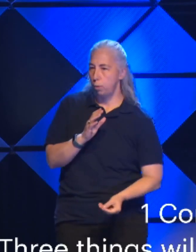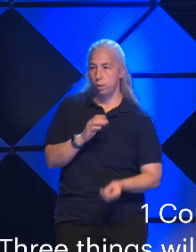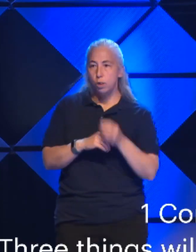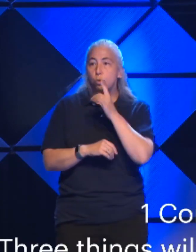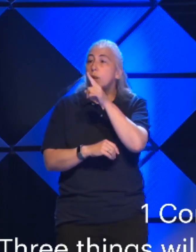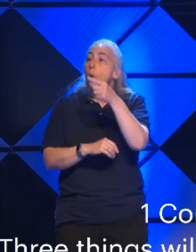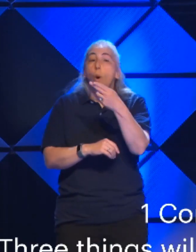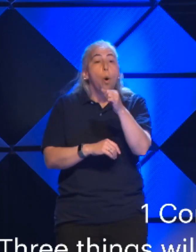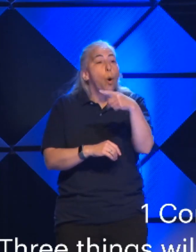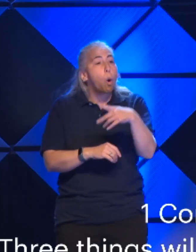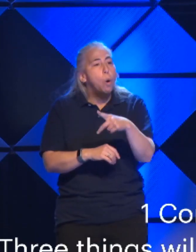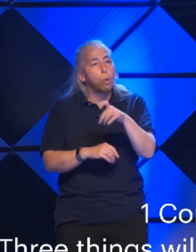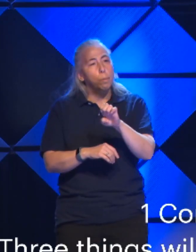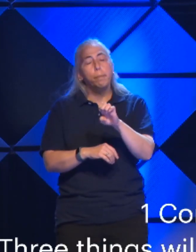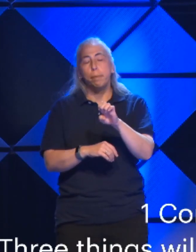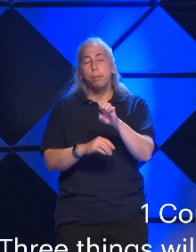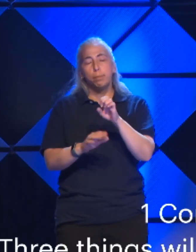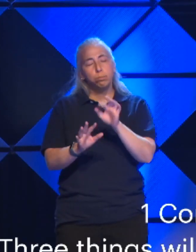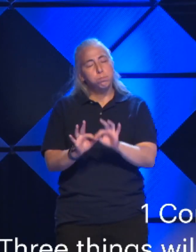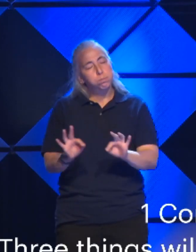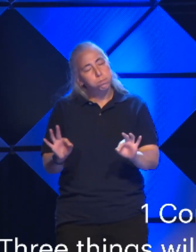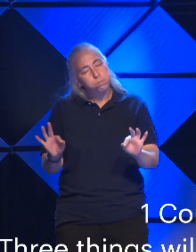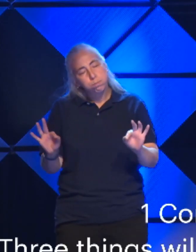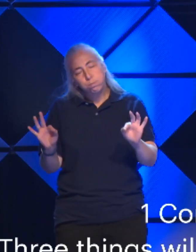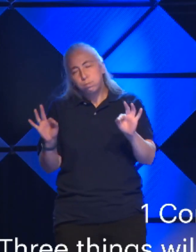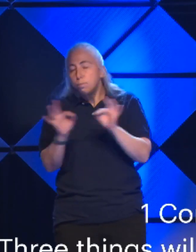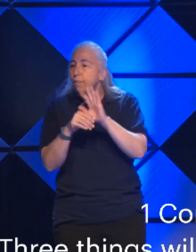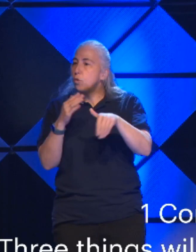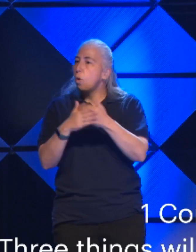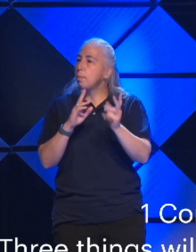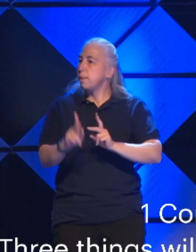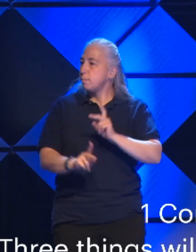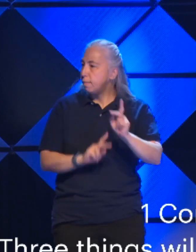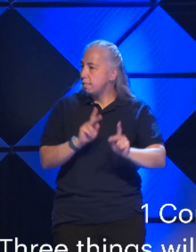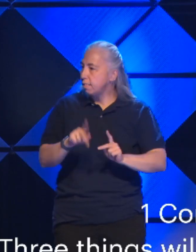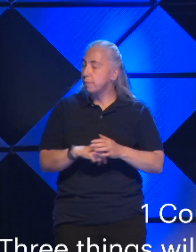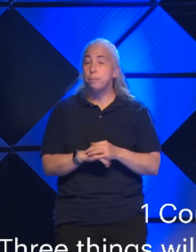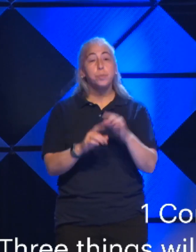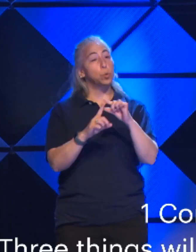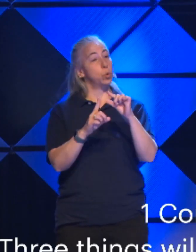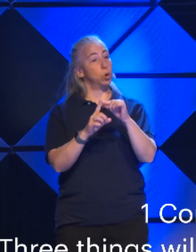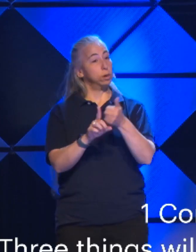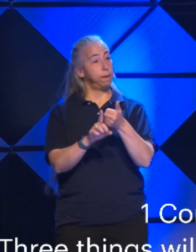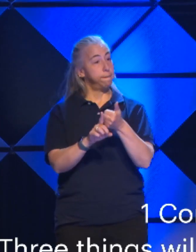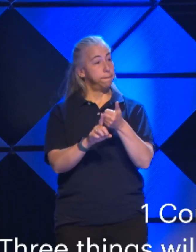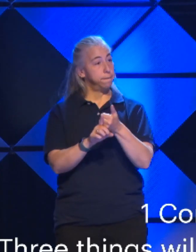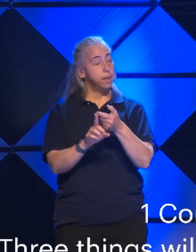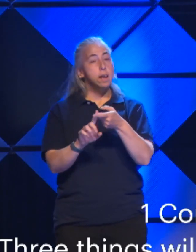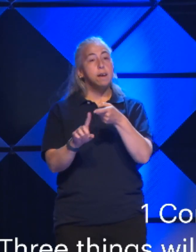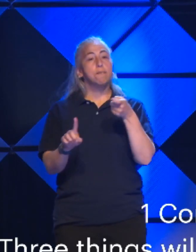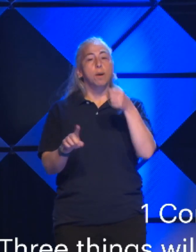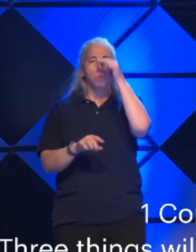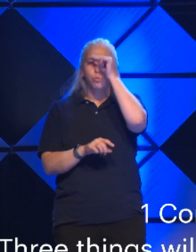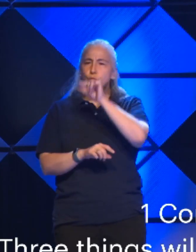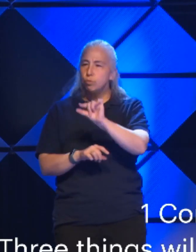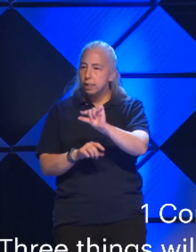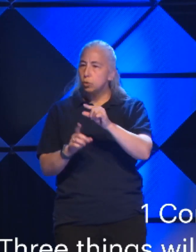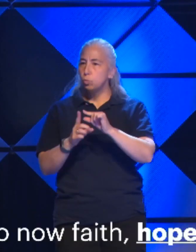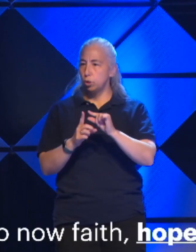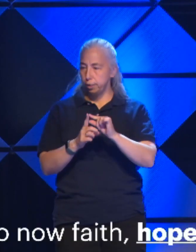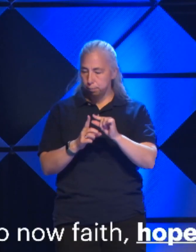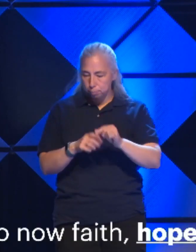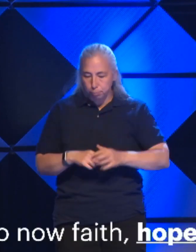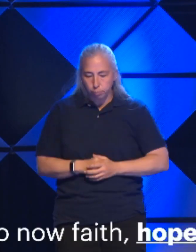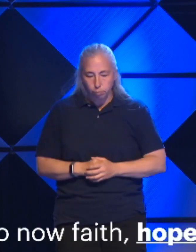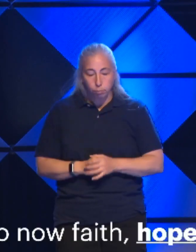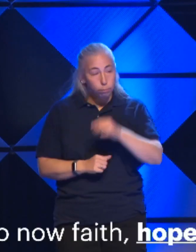vital for every one of us. The word hope comes from a Greek word,